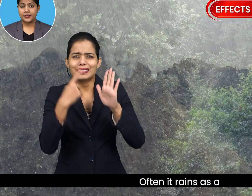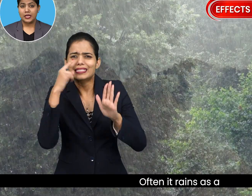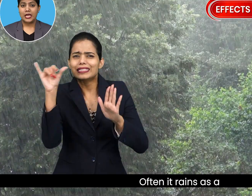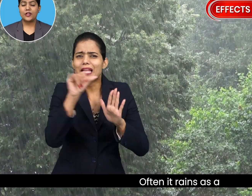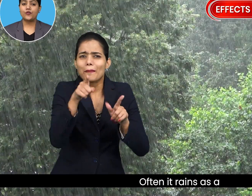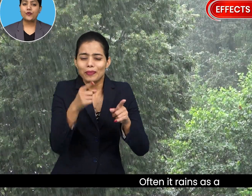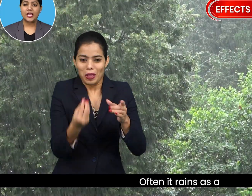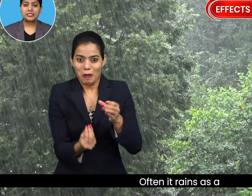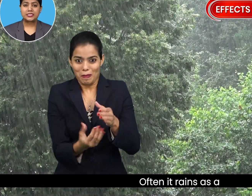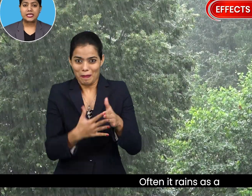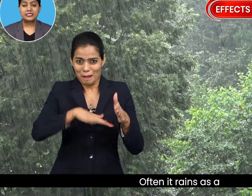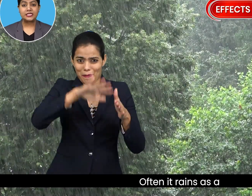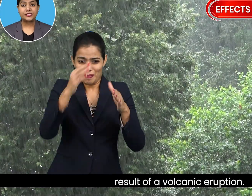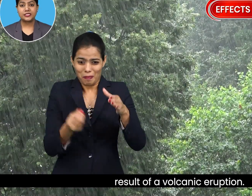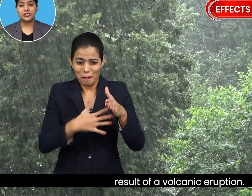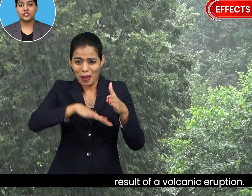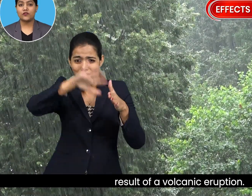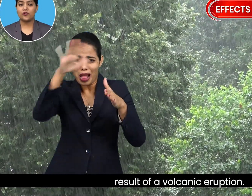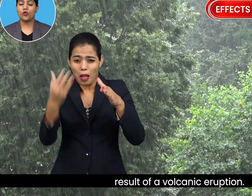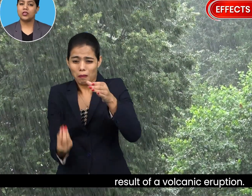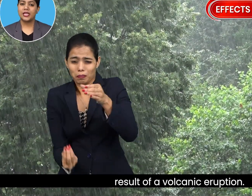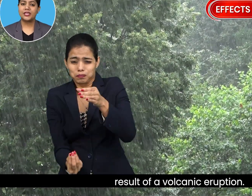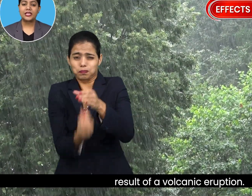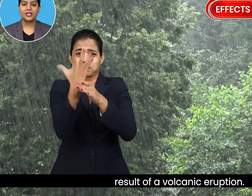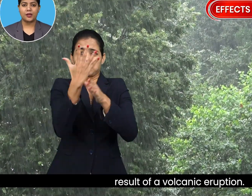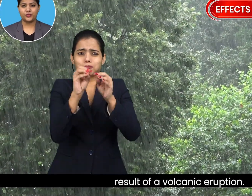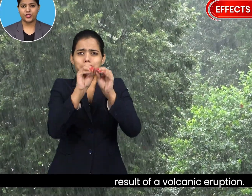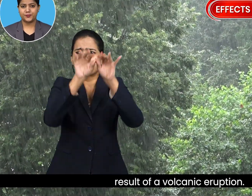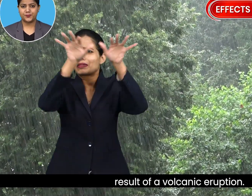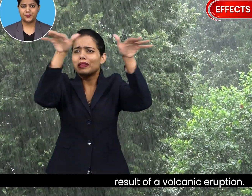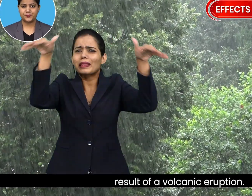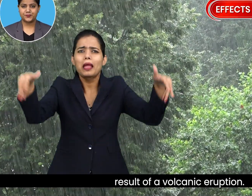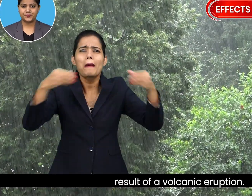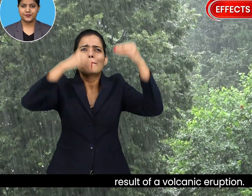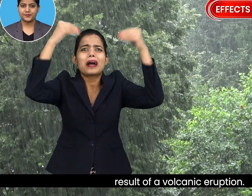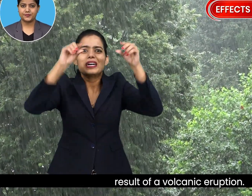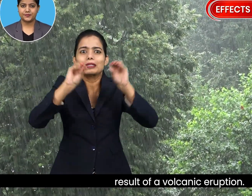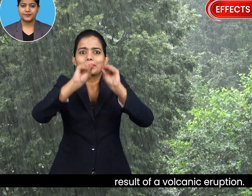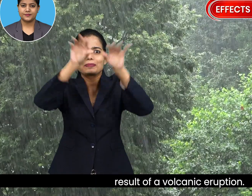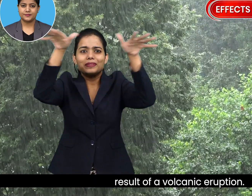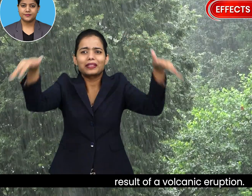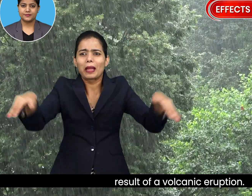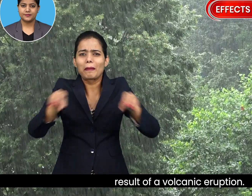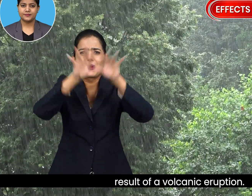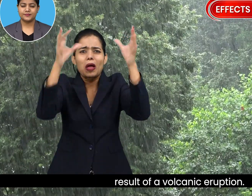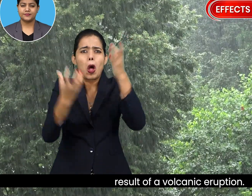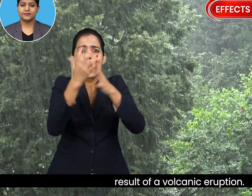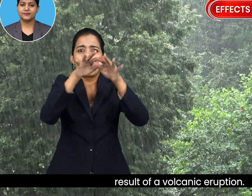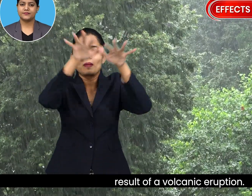Often, it rains as a result of a volcanic eruption.